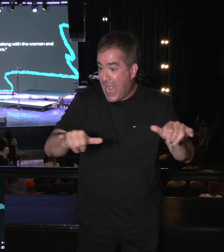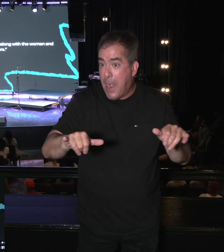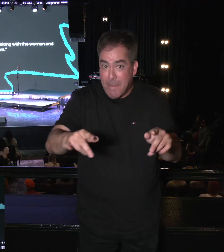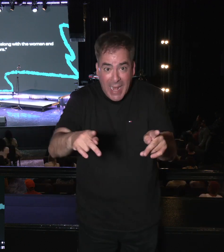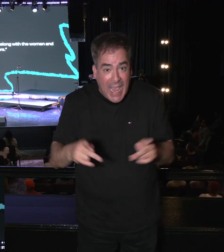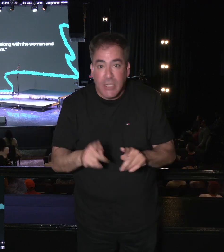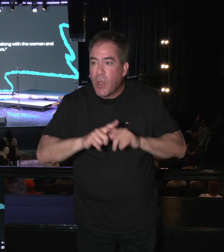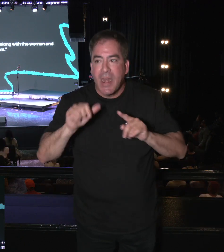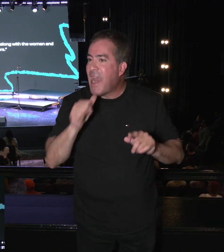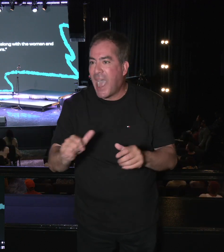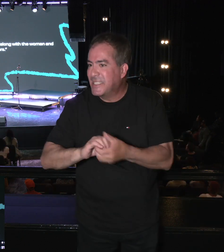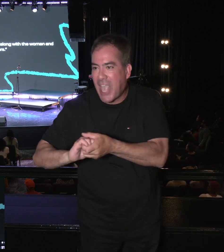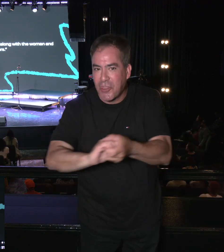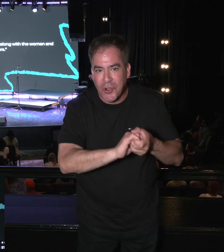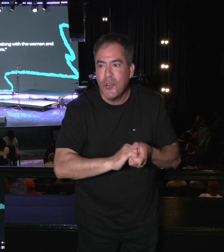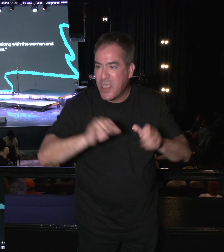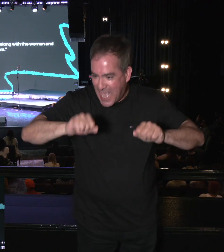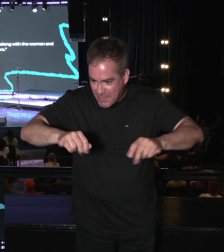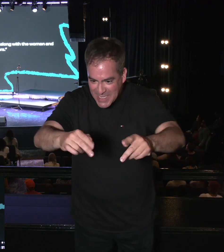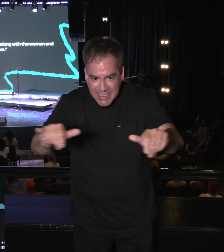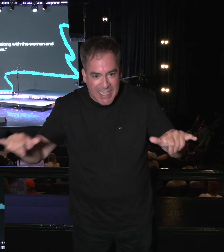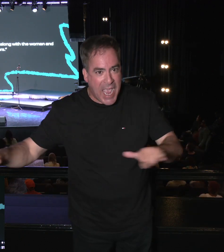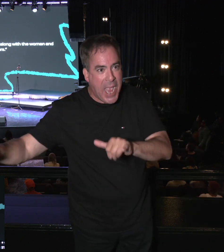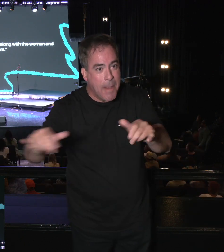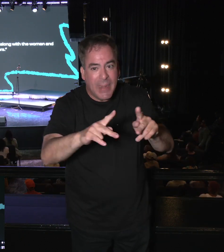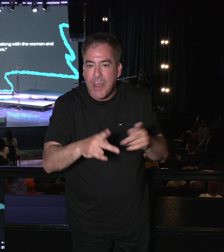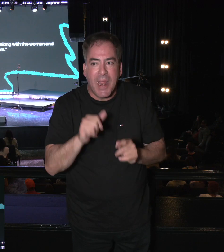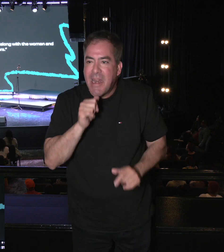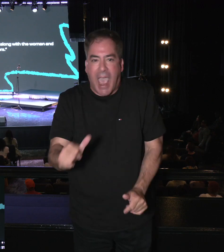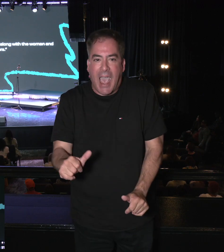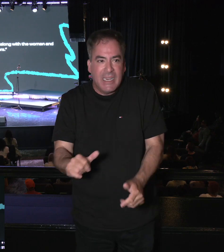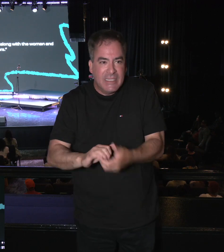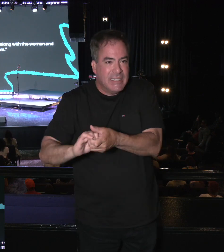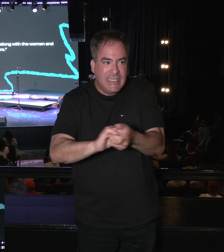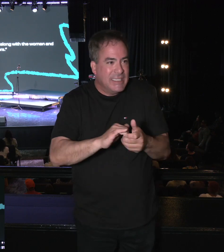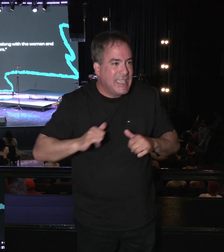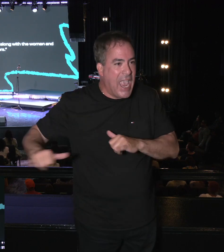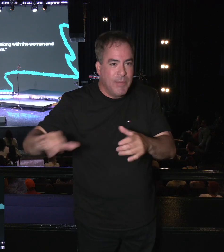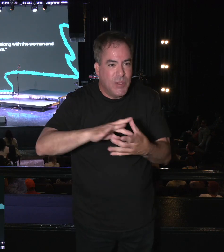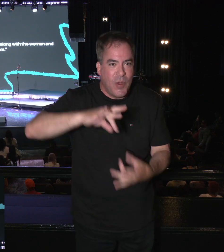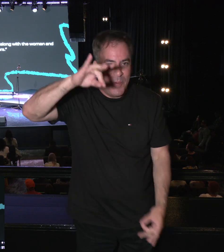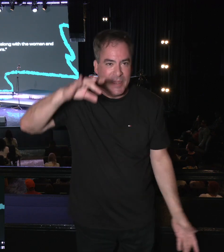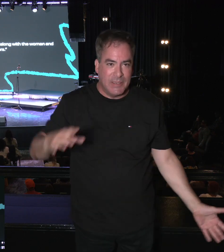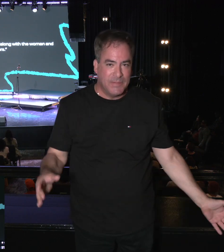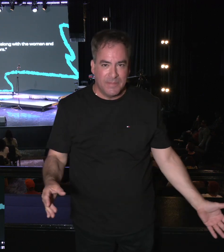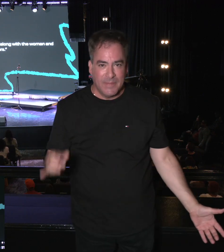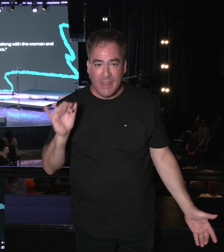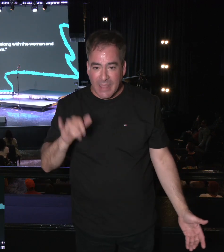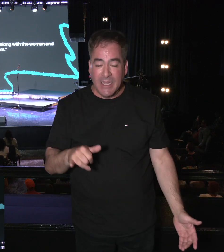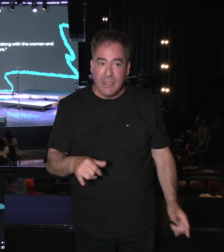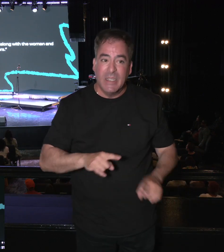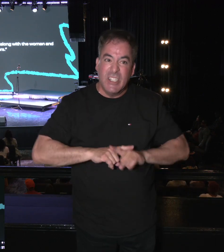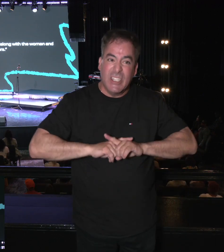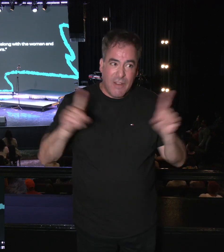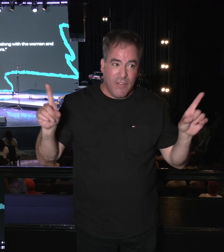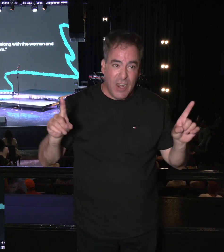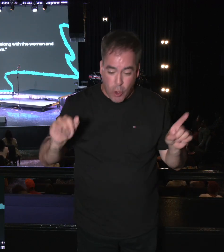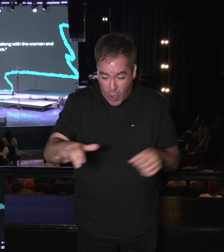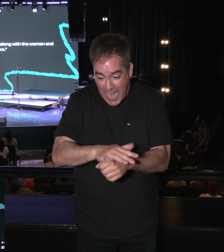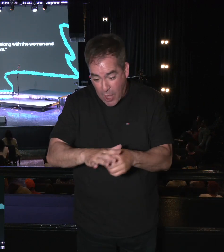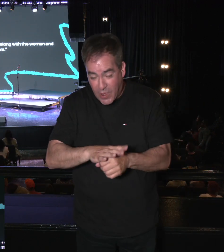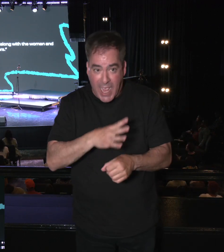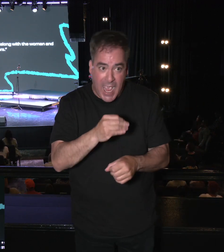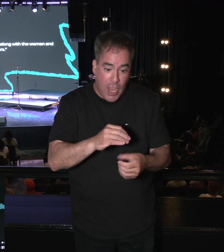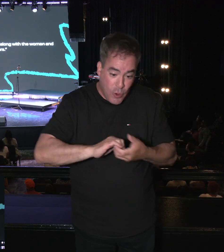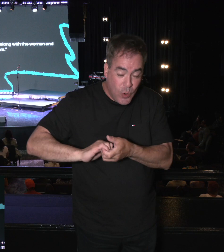together. You could be in the same place, but not together, not in the same spirit. Proximity and unity are very different. It's like